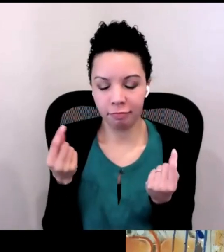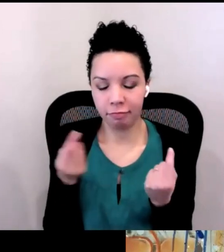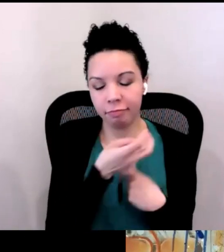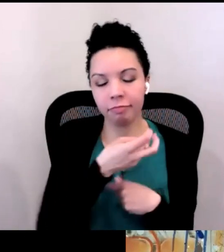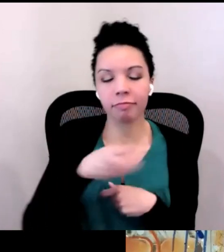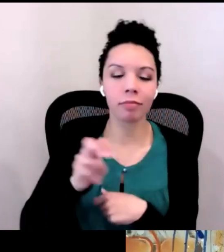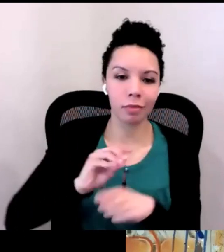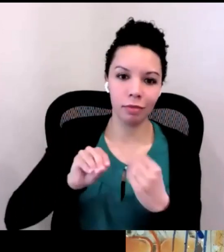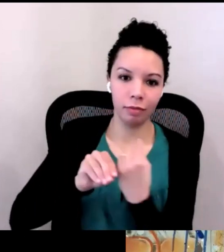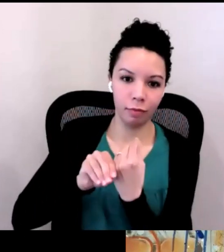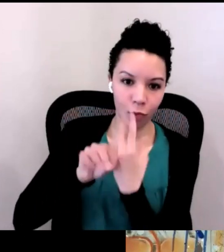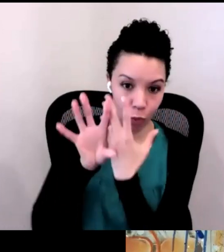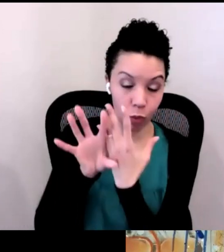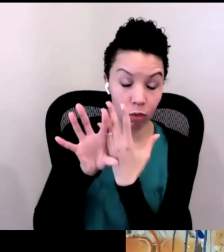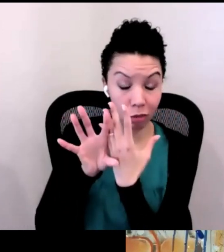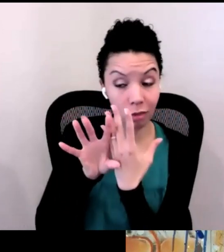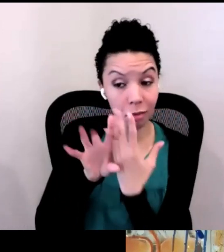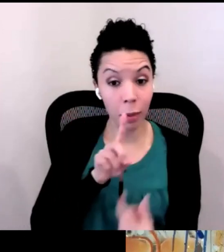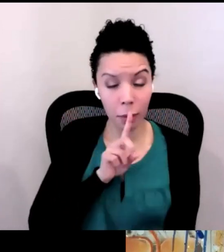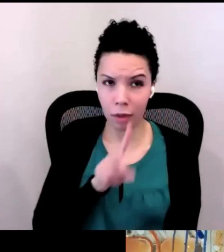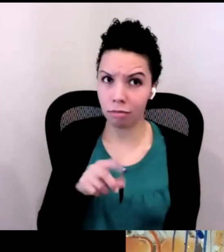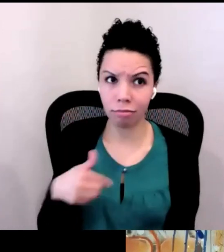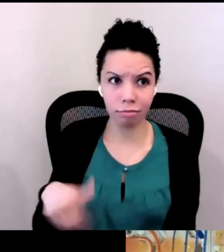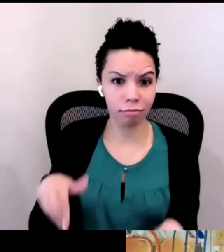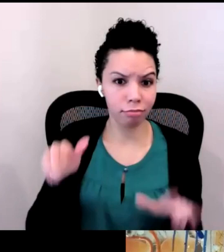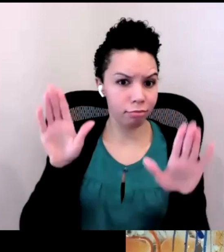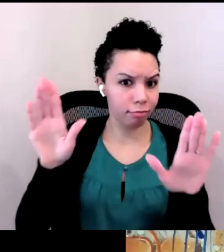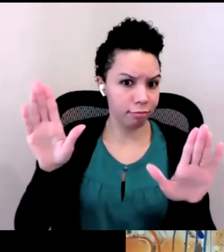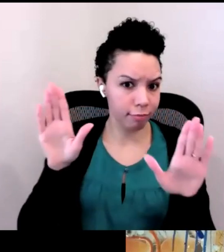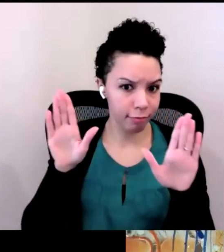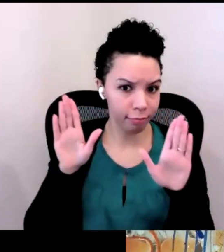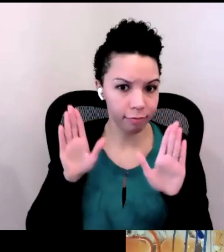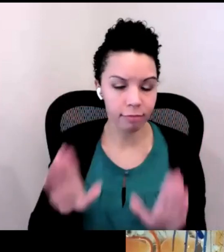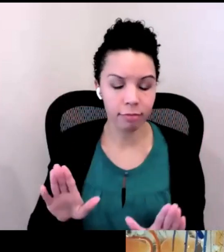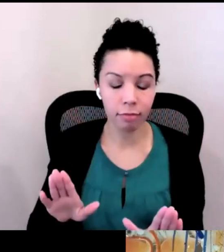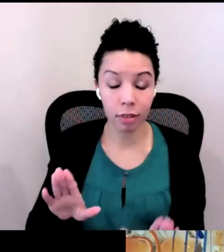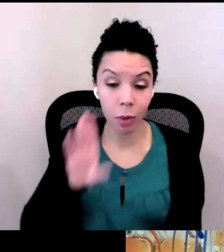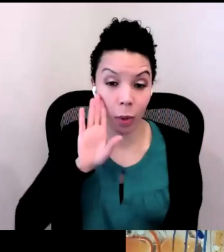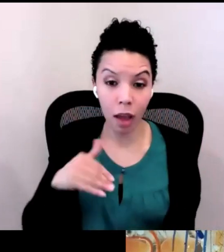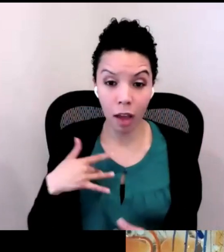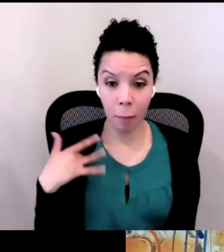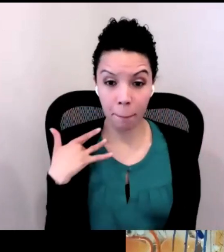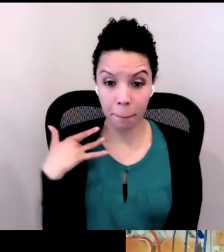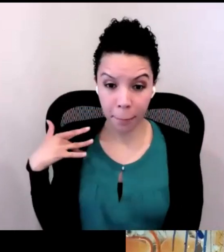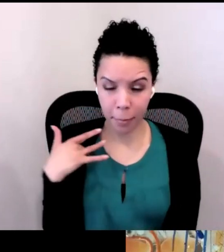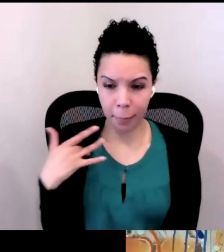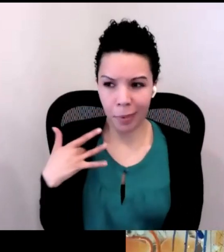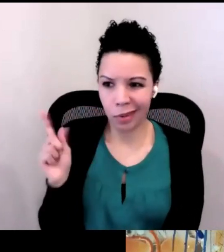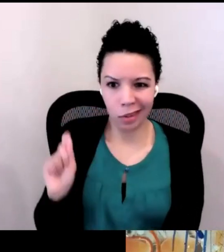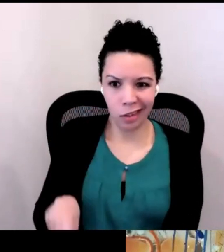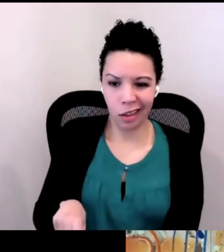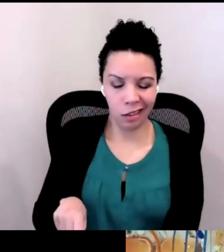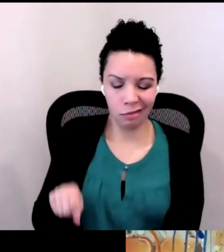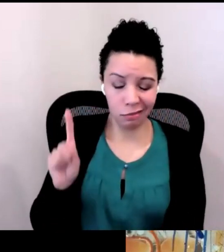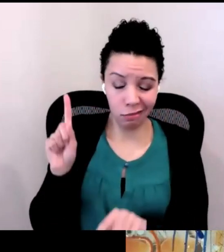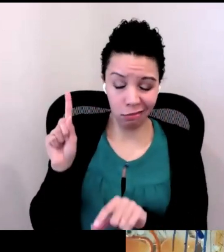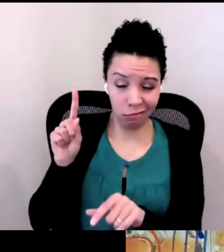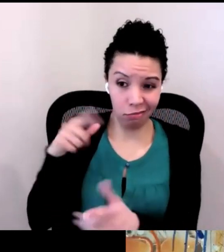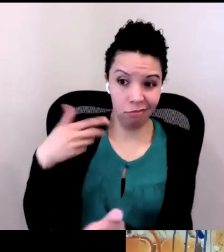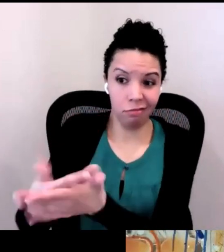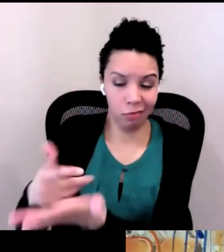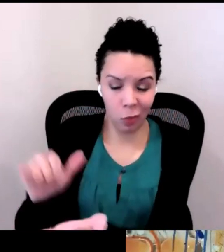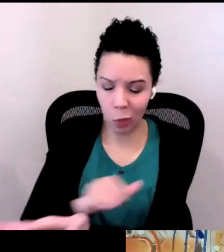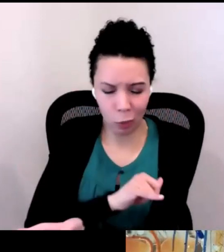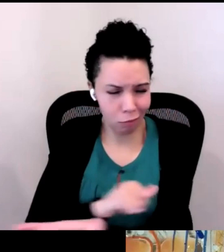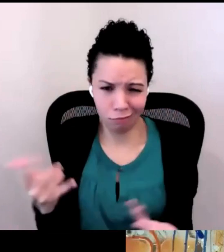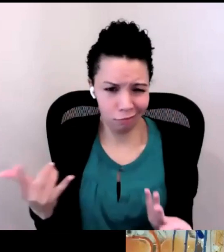which actually ended up being phenomenal because we had models who couldn't typically get to New York, and we had an international